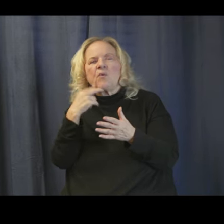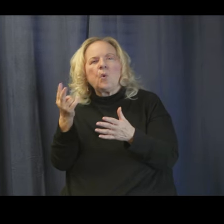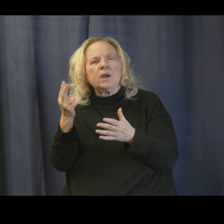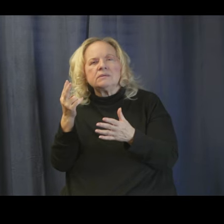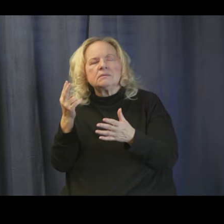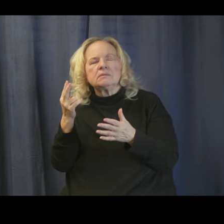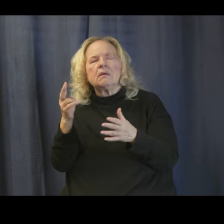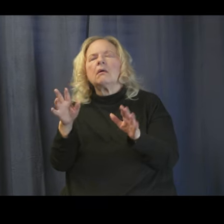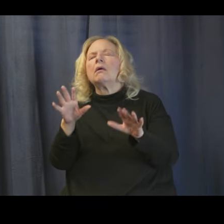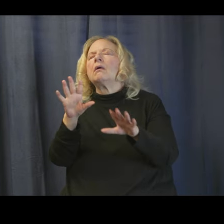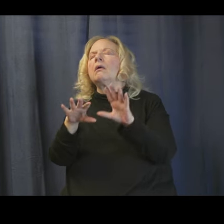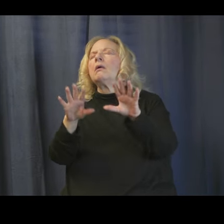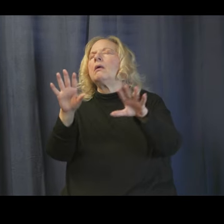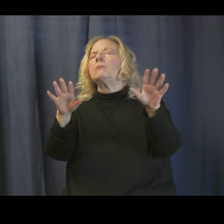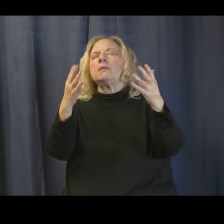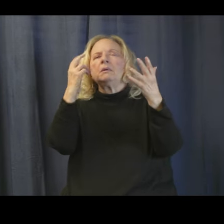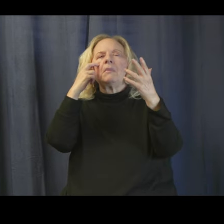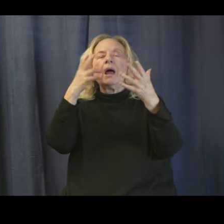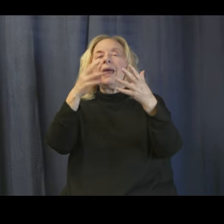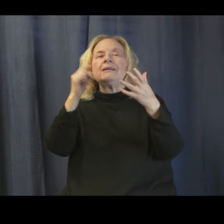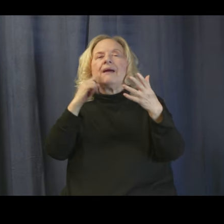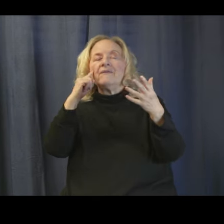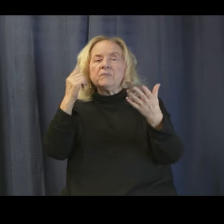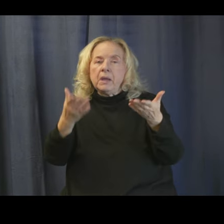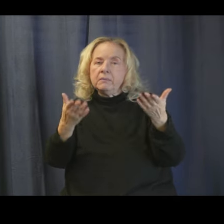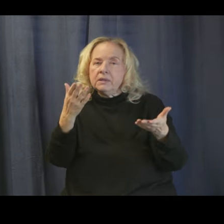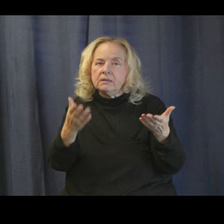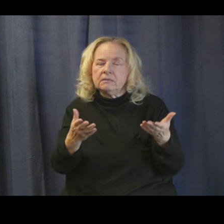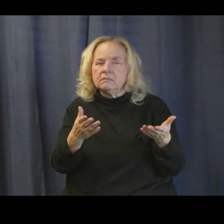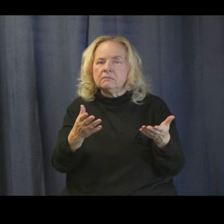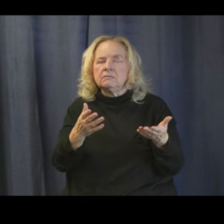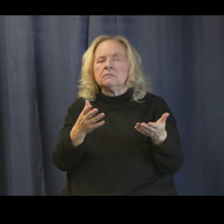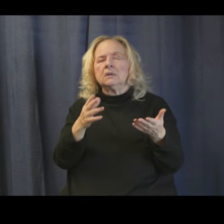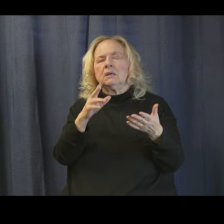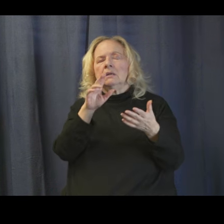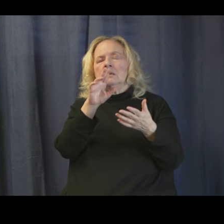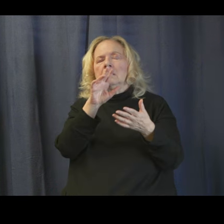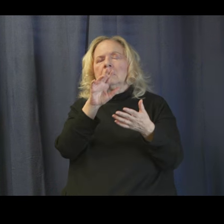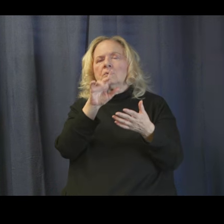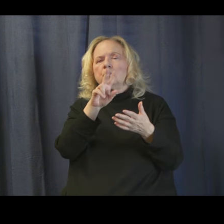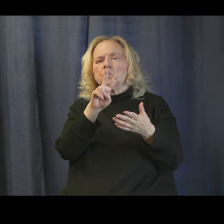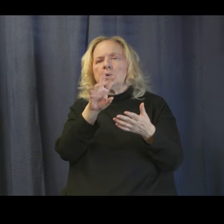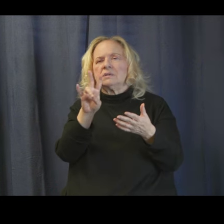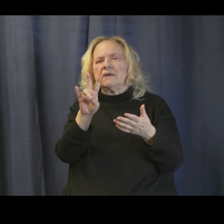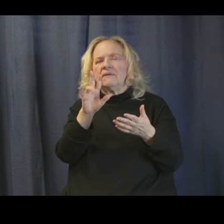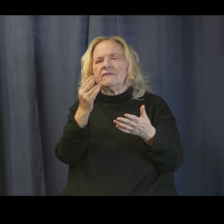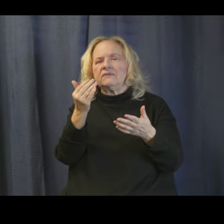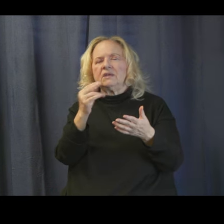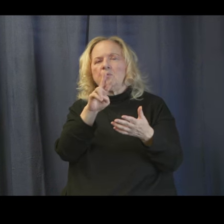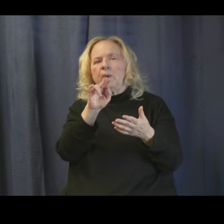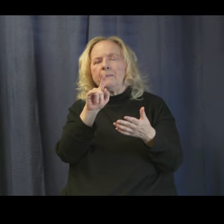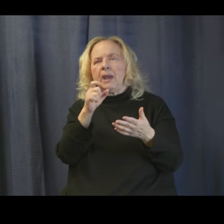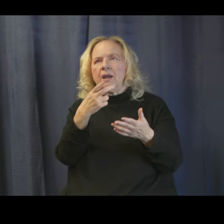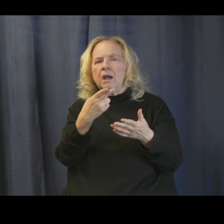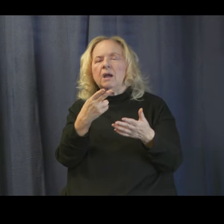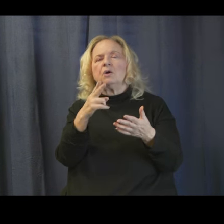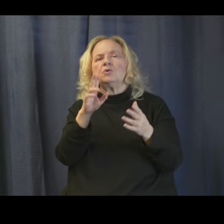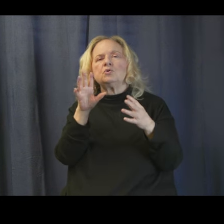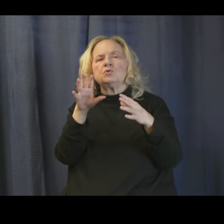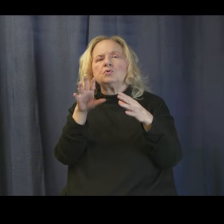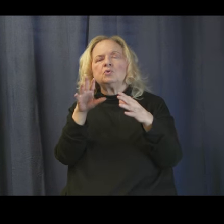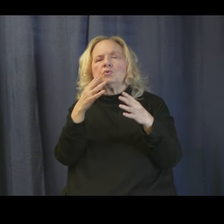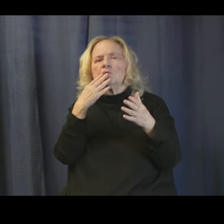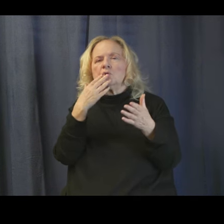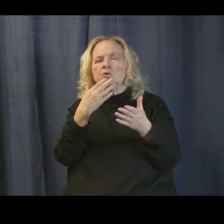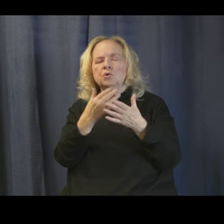voice. But let's look at what happens in Genesis 27, 15. Rebekah took